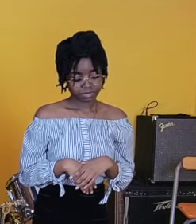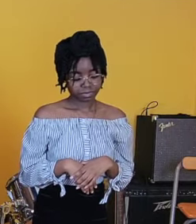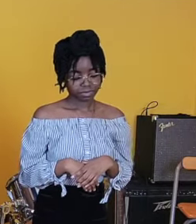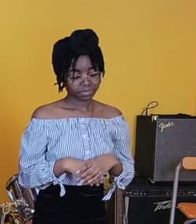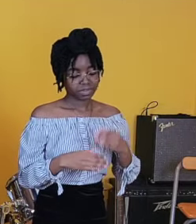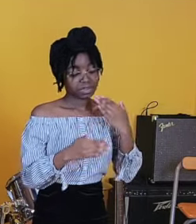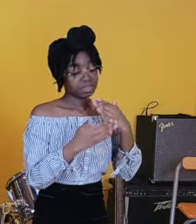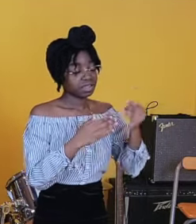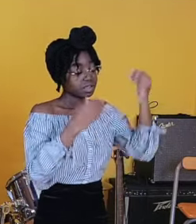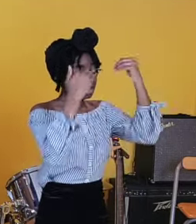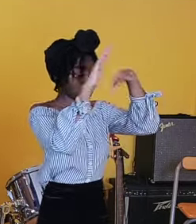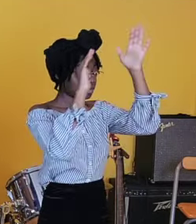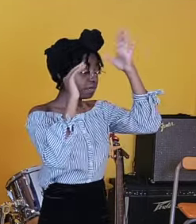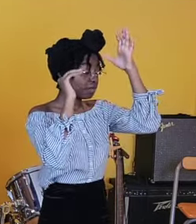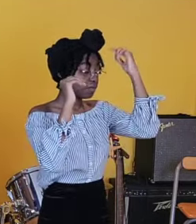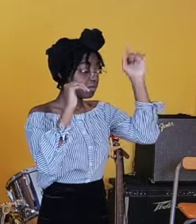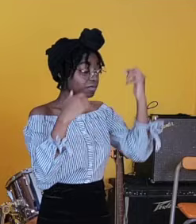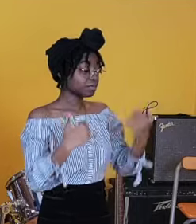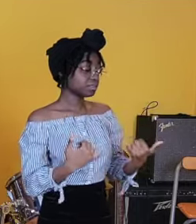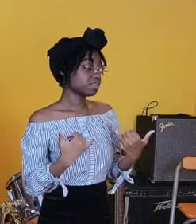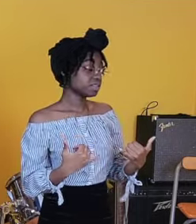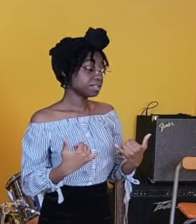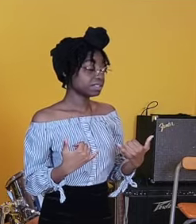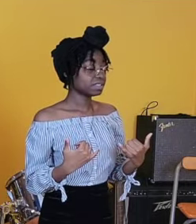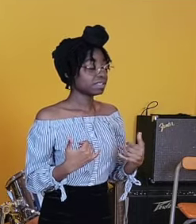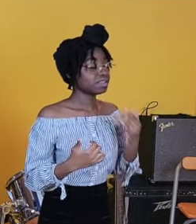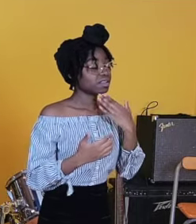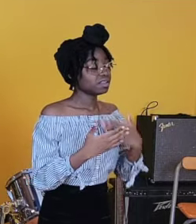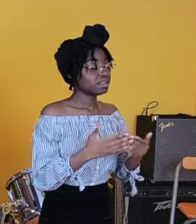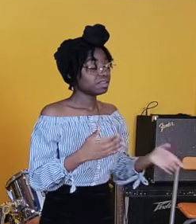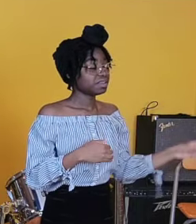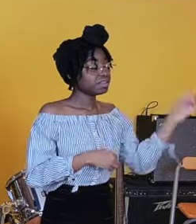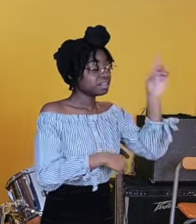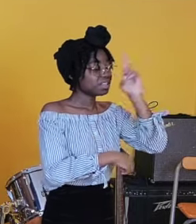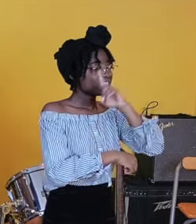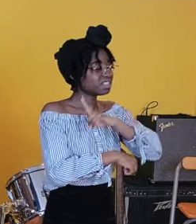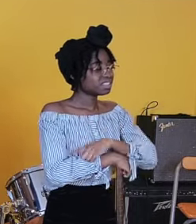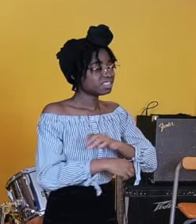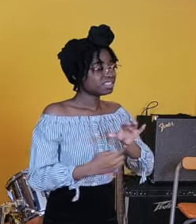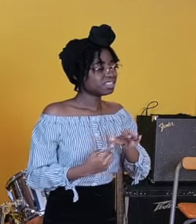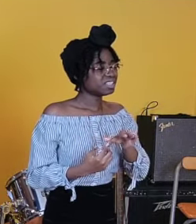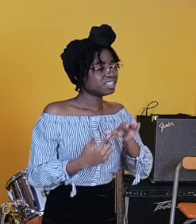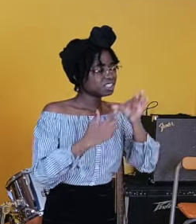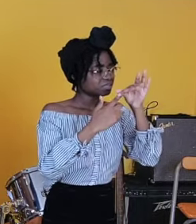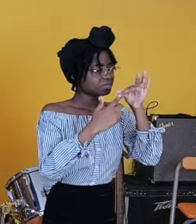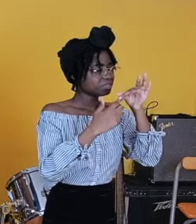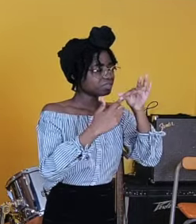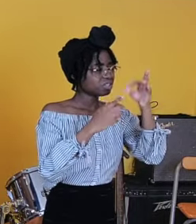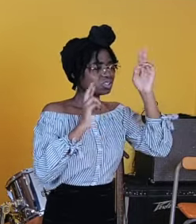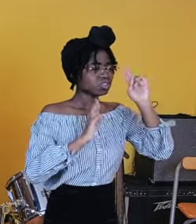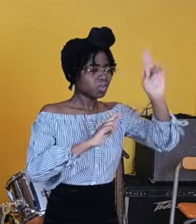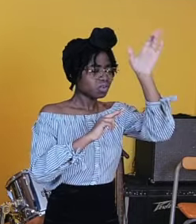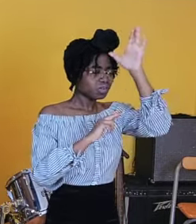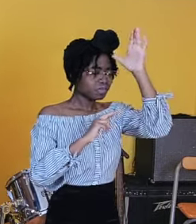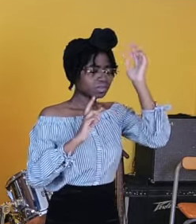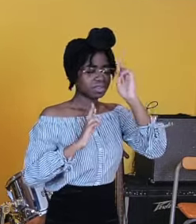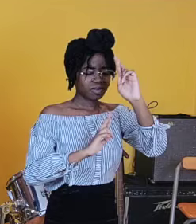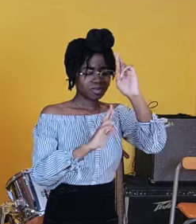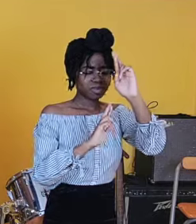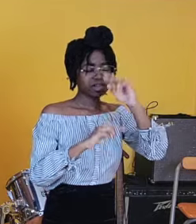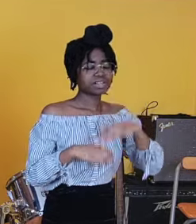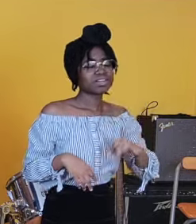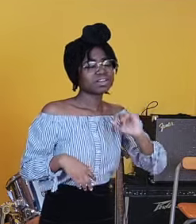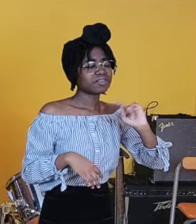We thank you, Heavenly Father, for today. We thank you for the day that has been set aside to honor fathers. First of all, mighty God, we honor